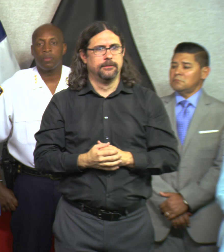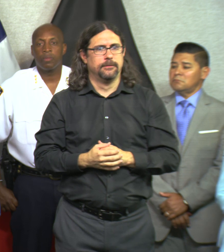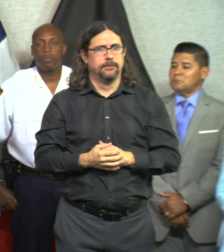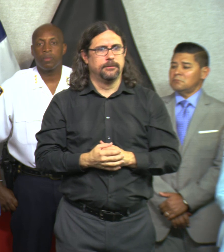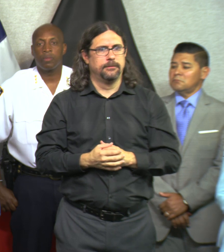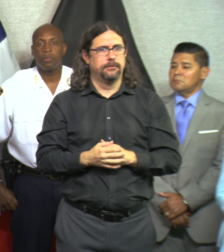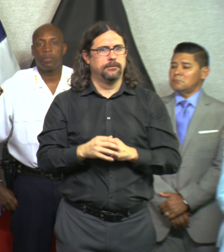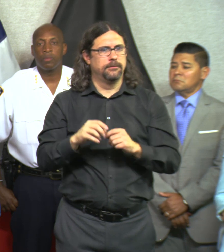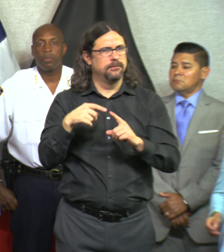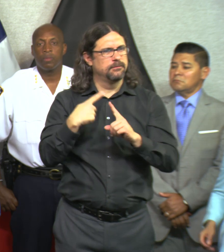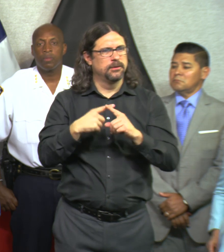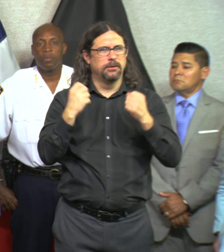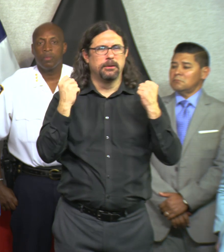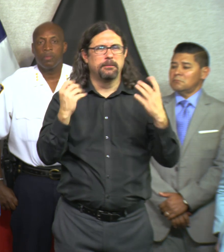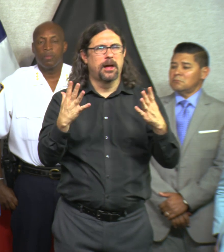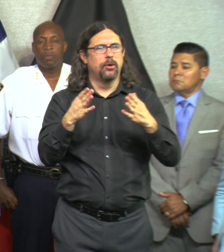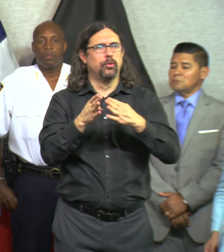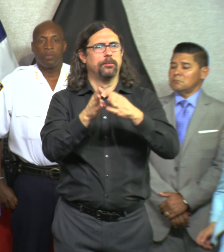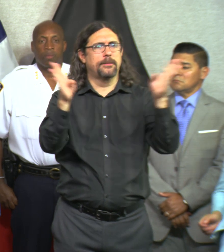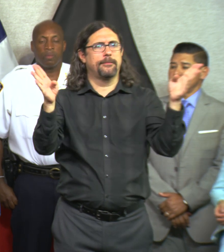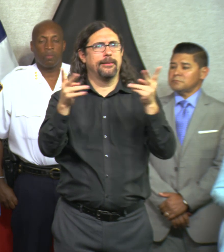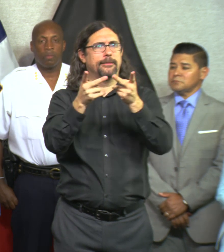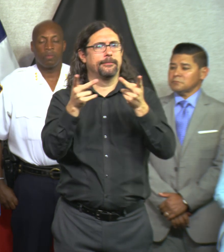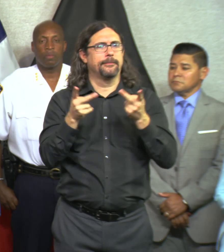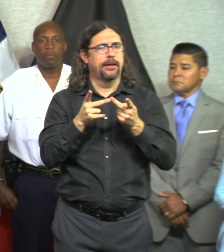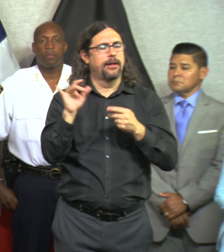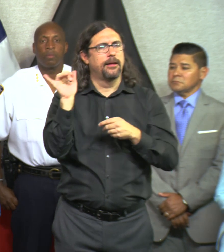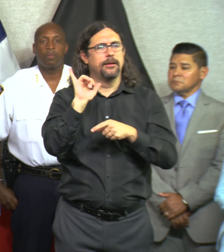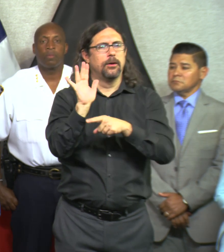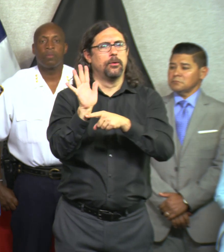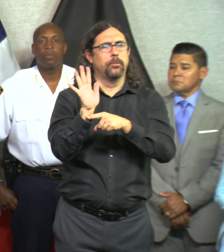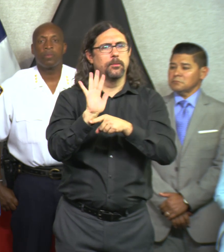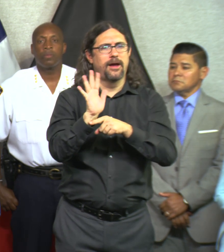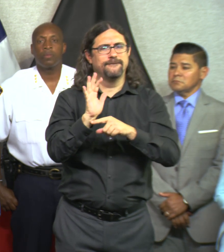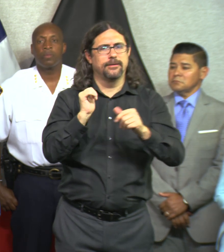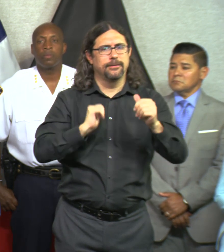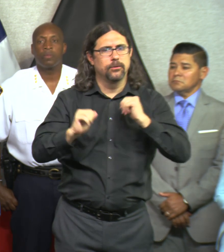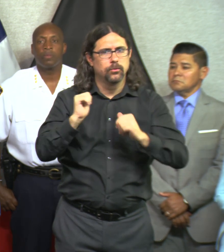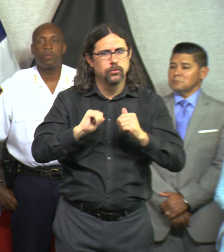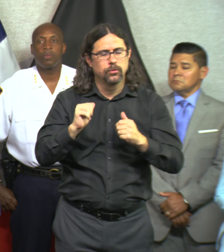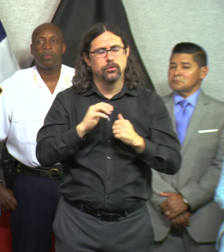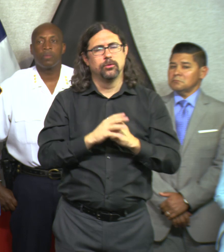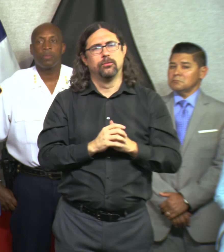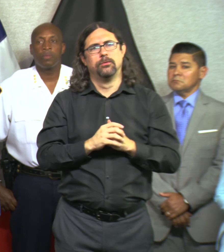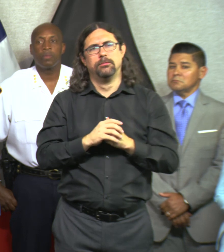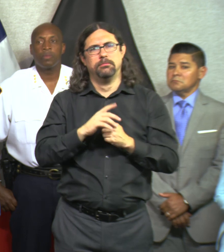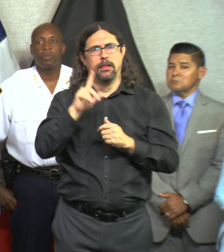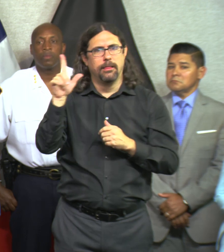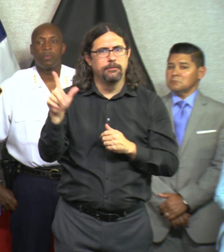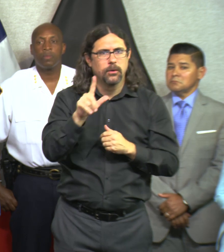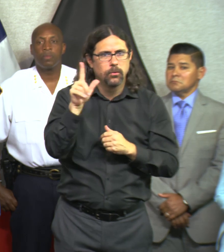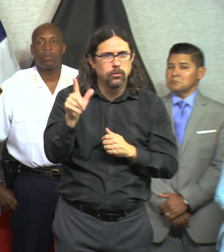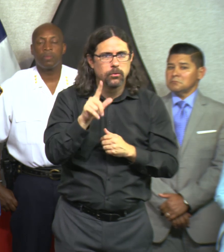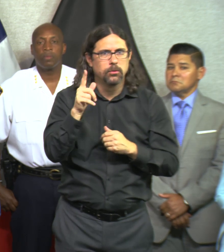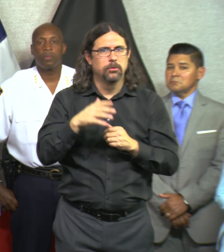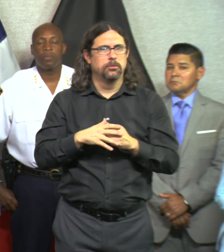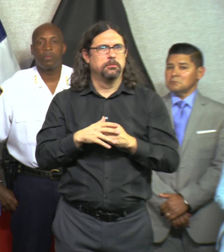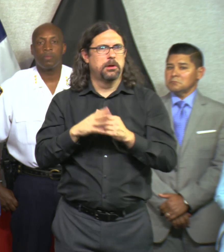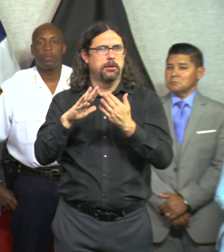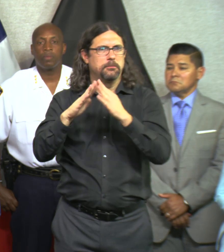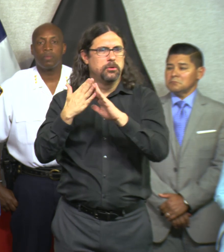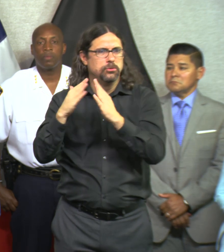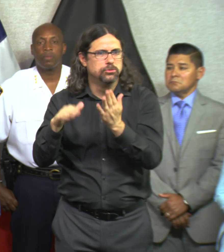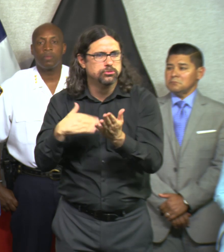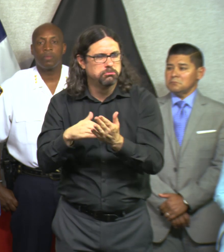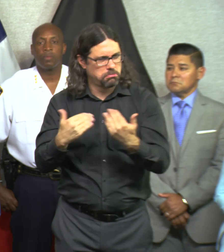libraries. So please find those places that are cool so you can beat the heat. We're also in constant communication with Con Ed and PSE&G